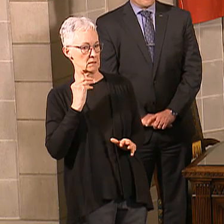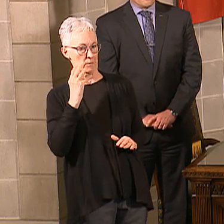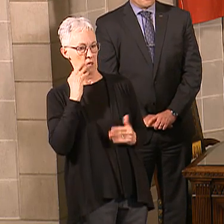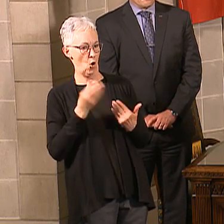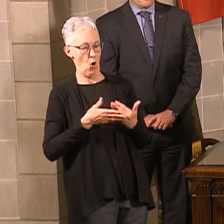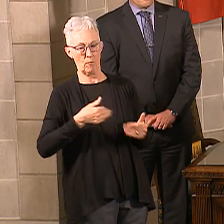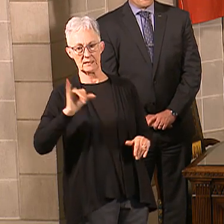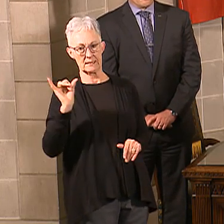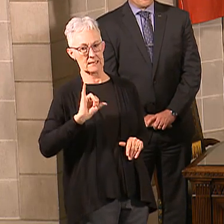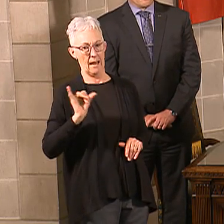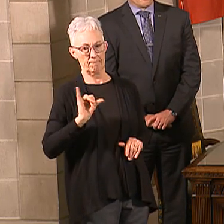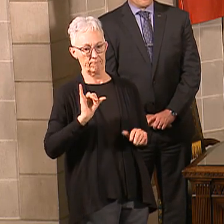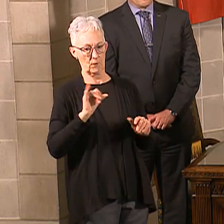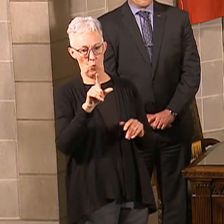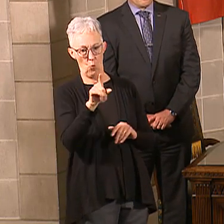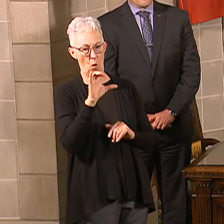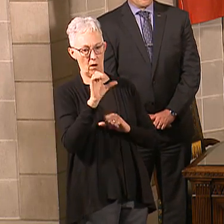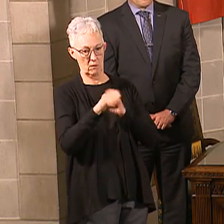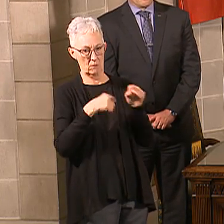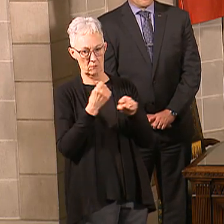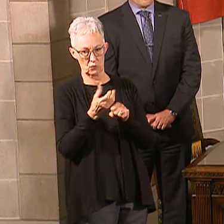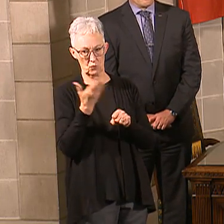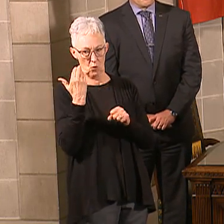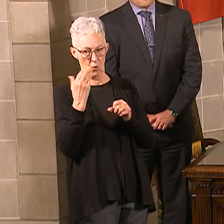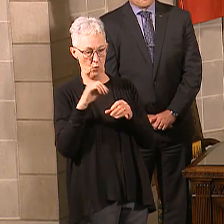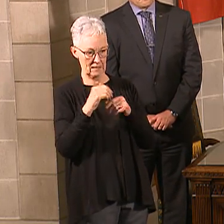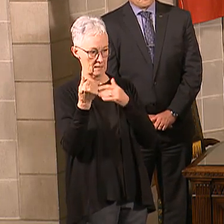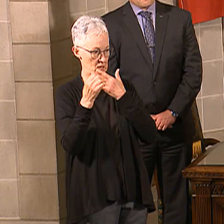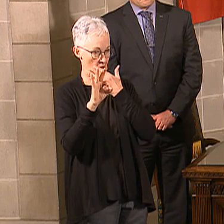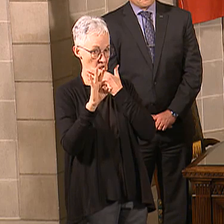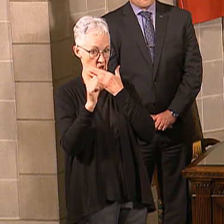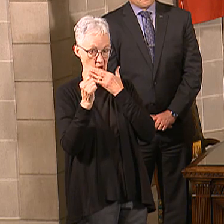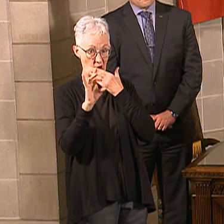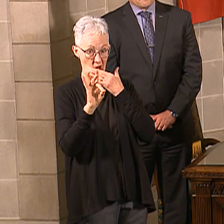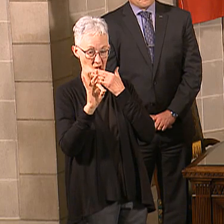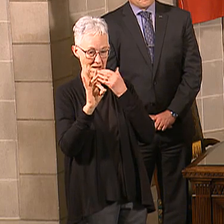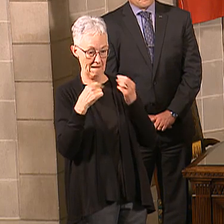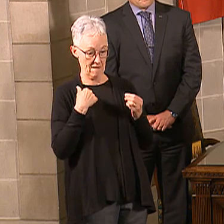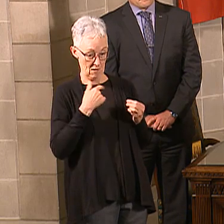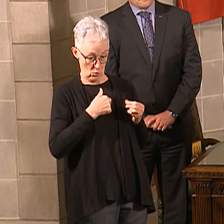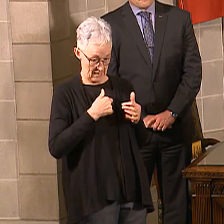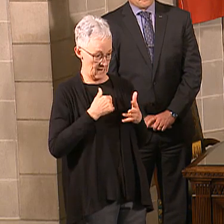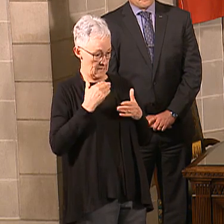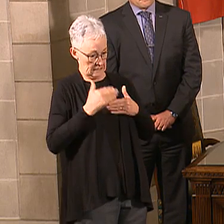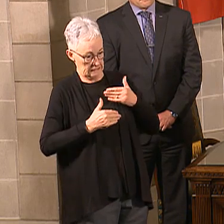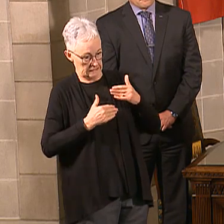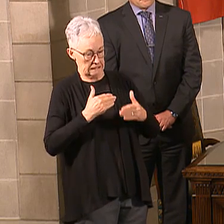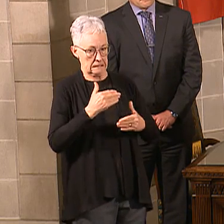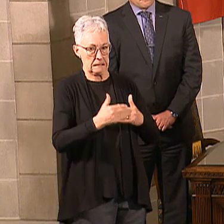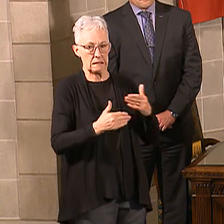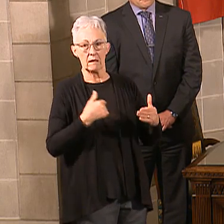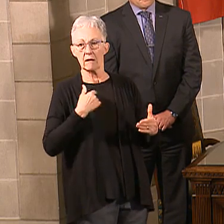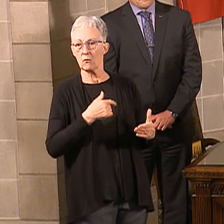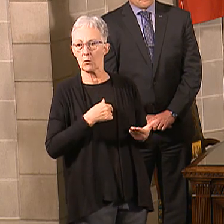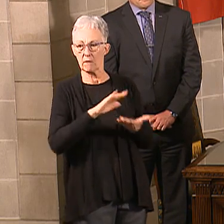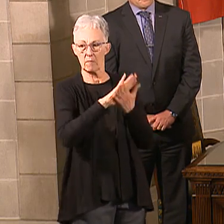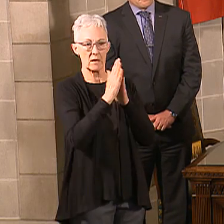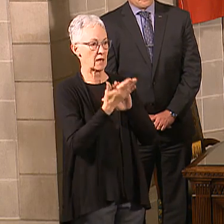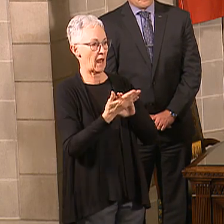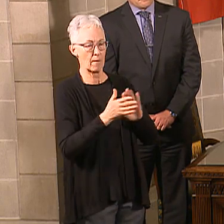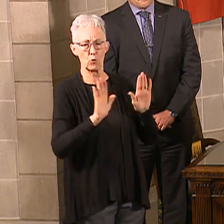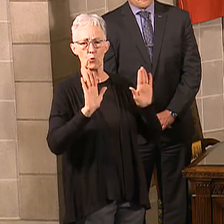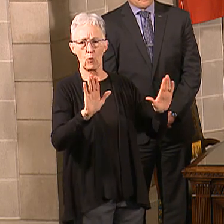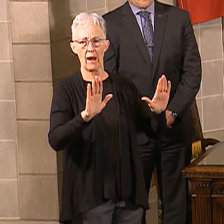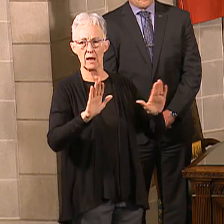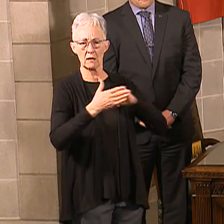with the Spanish flu pandemic of 1918. And we came out on the other side of that as the greatest nation in the world. I have